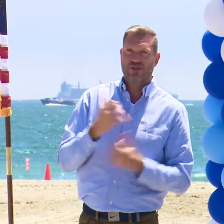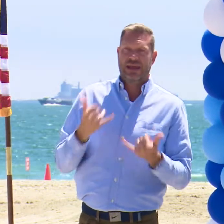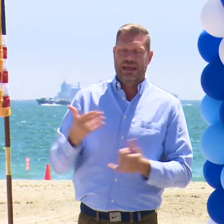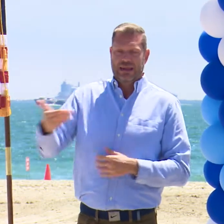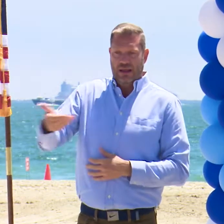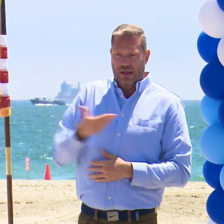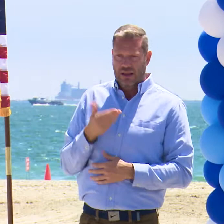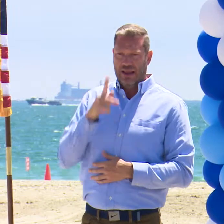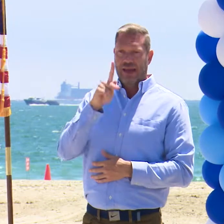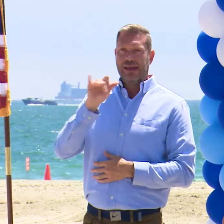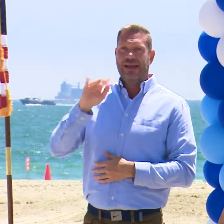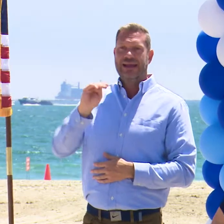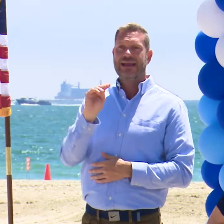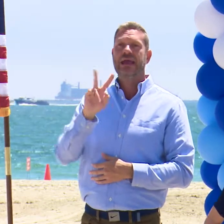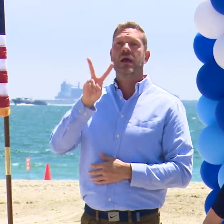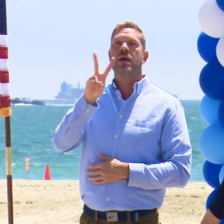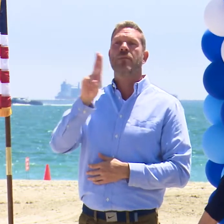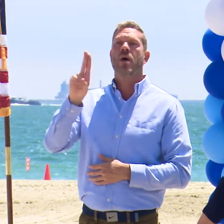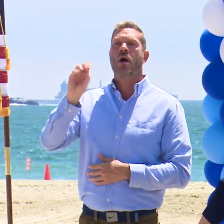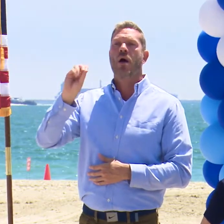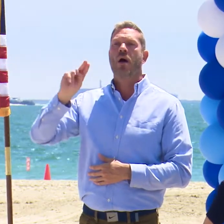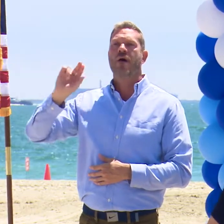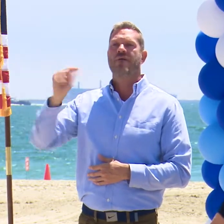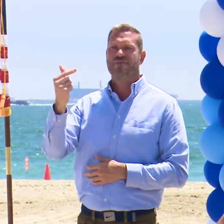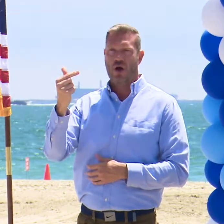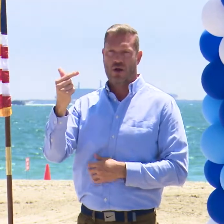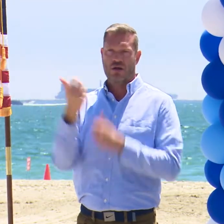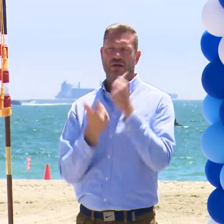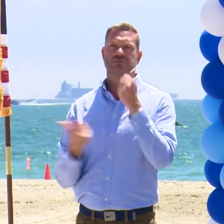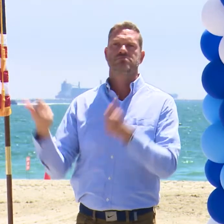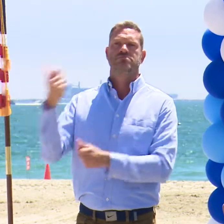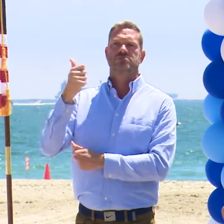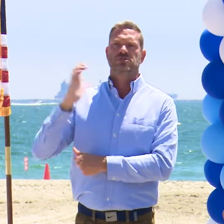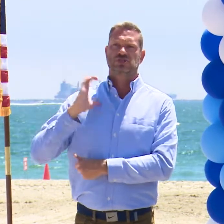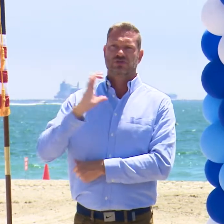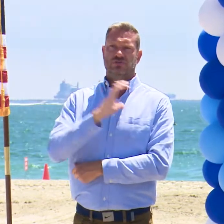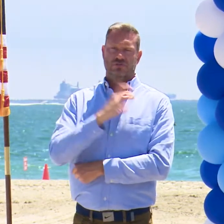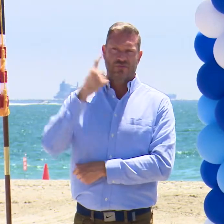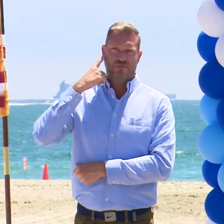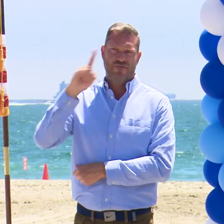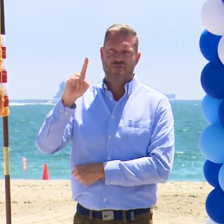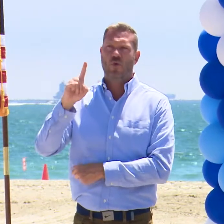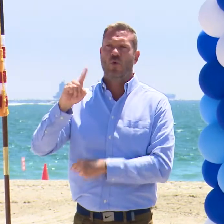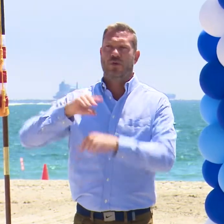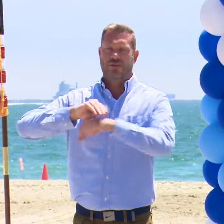introduce Kim Vong, the chairperson of the commission.